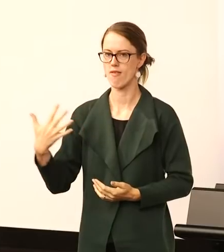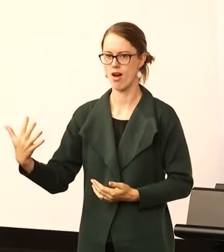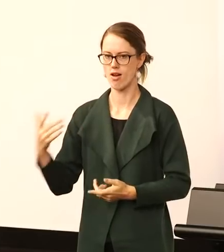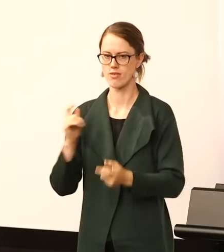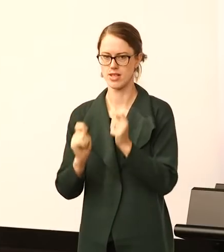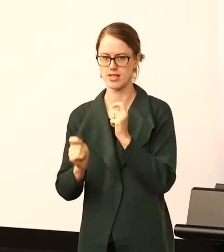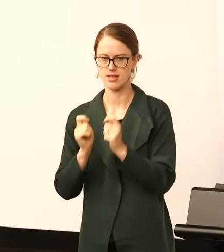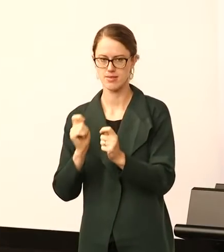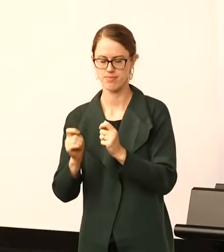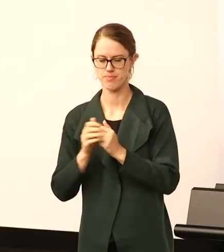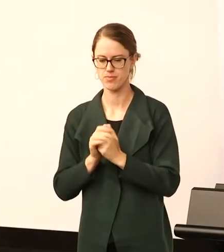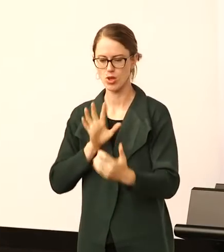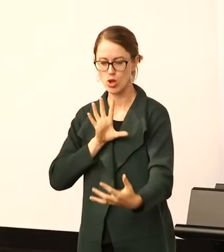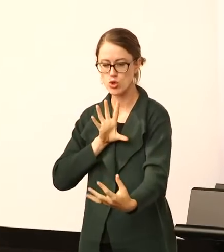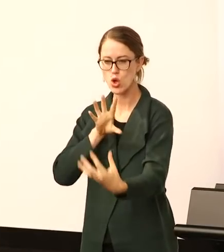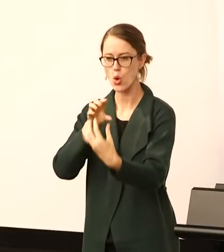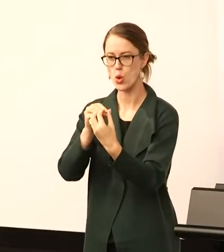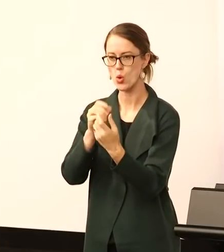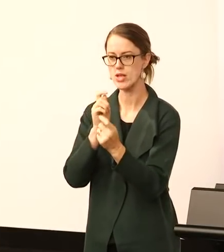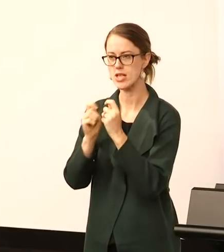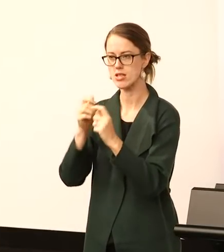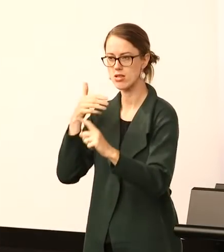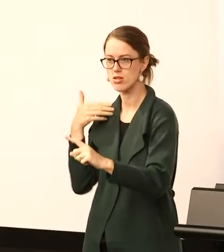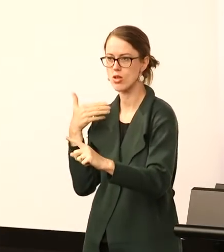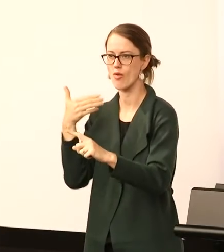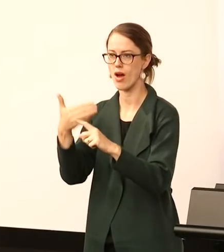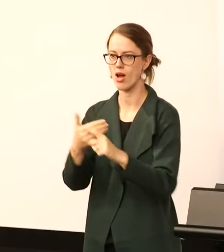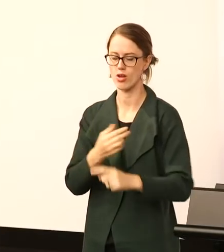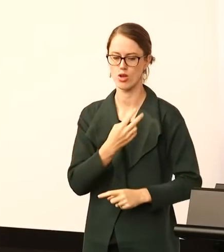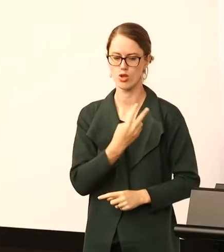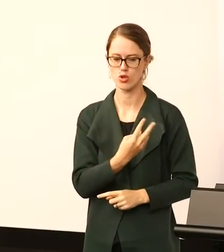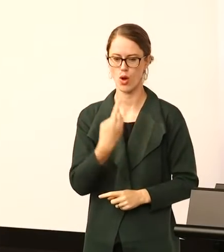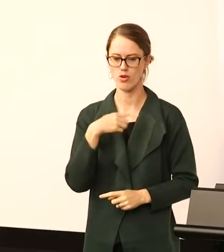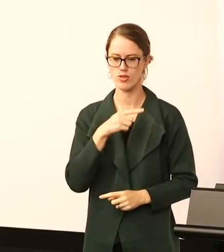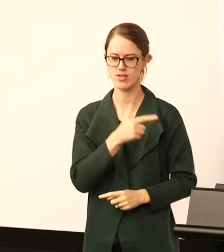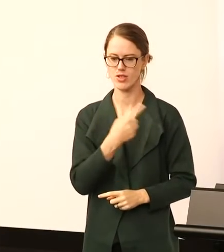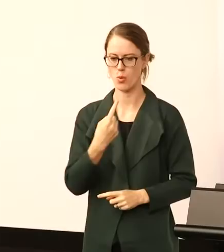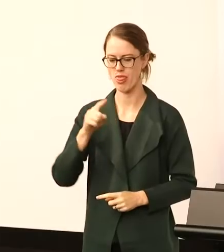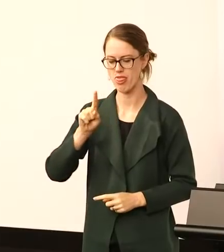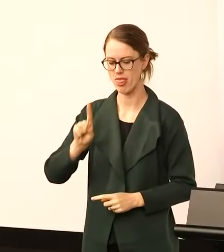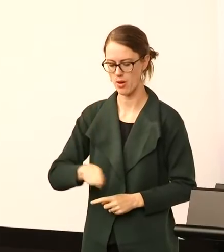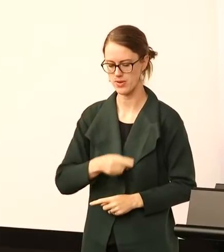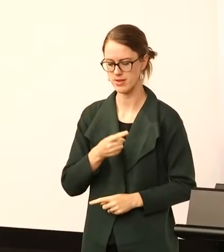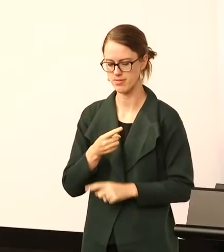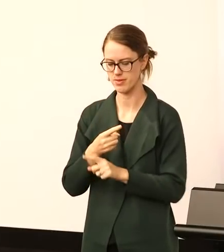4,255 tests, and the total number of tests completed to date is